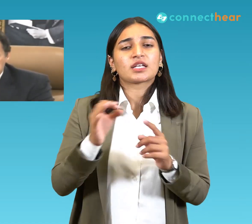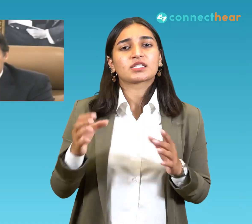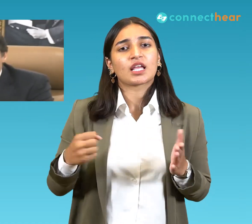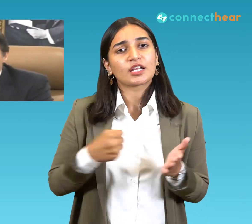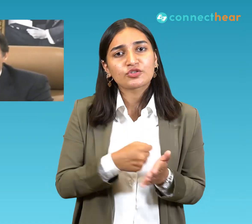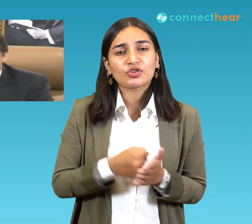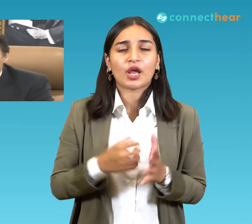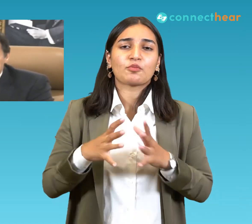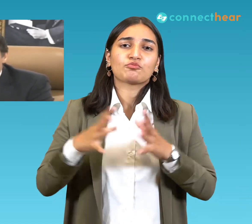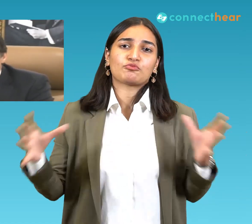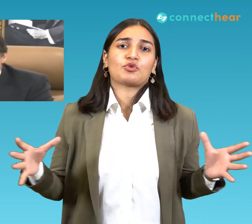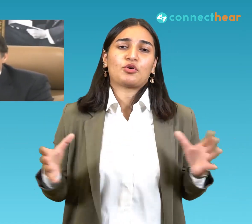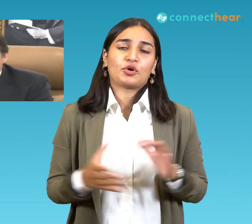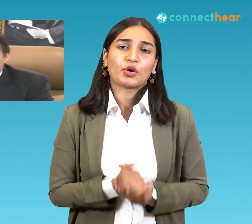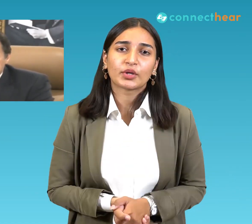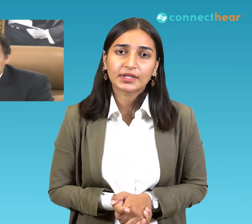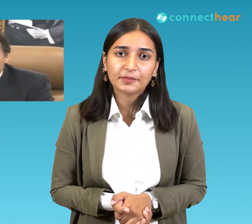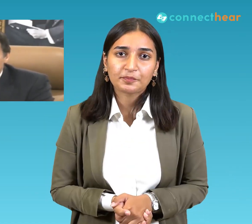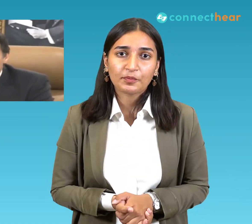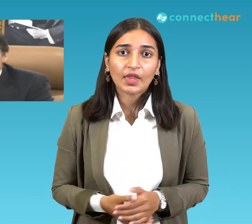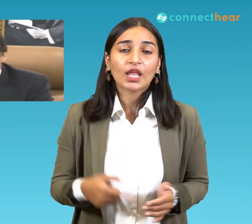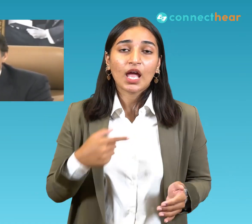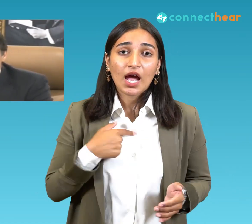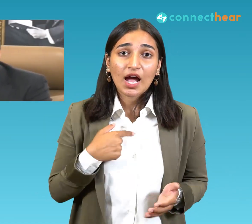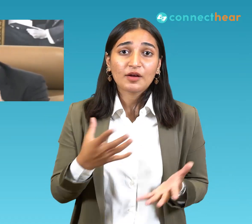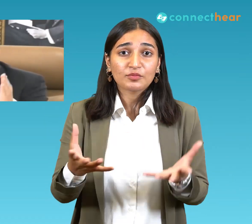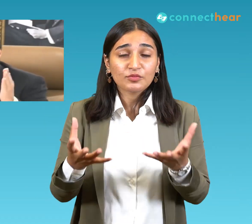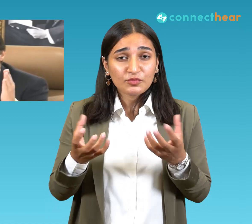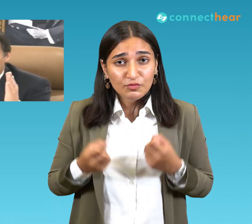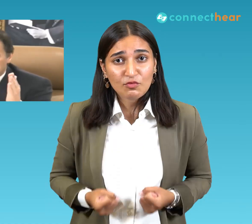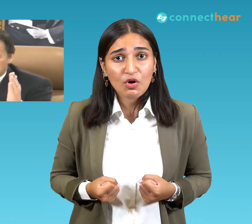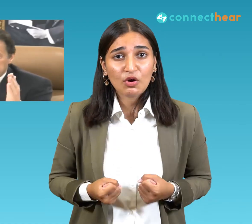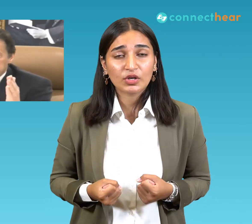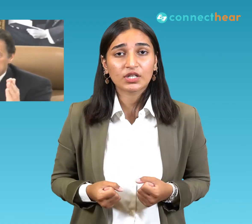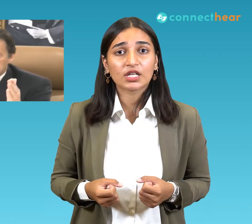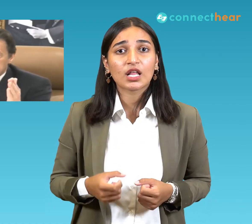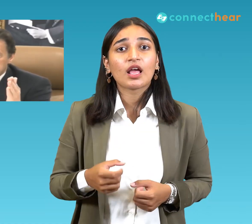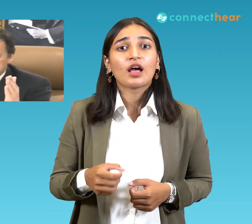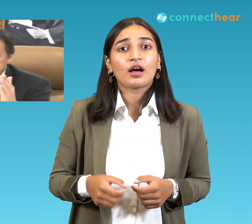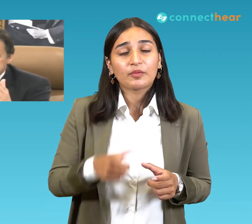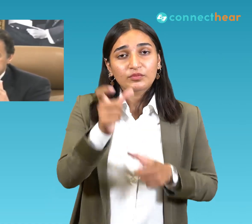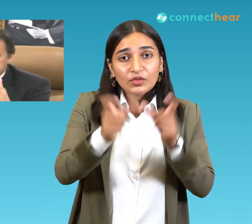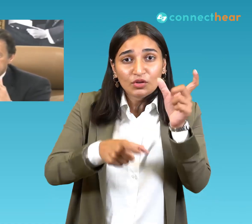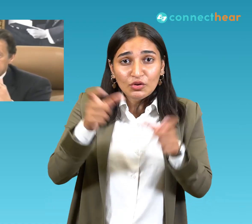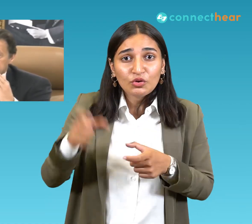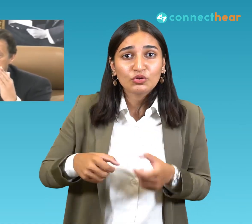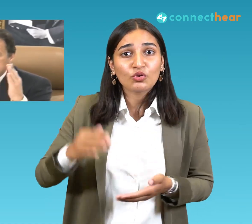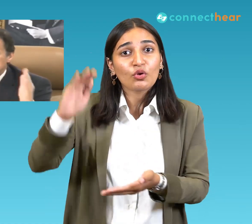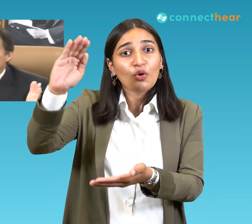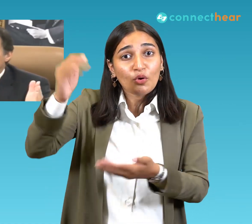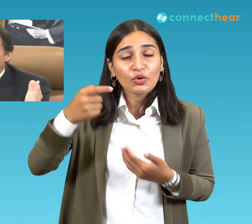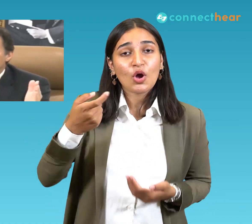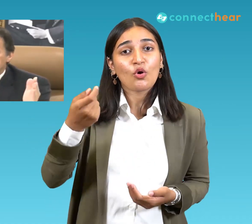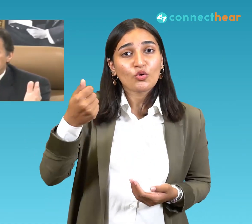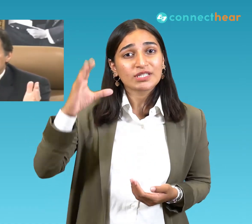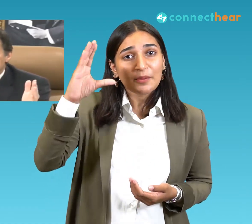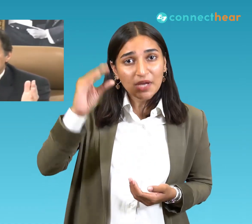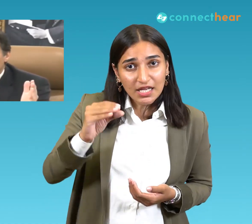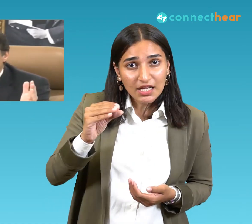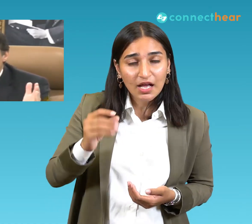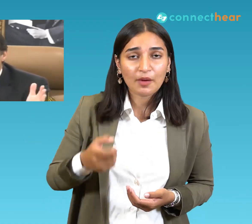want somehow to encourage wholesale or where the retail can get directly stuff